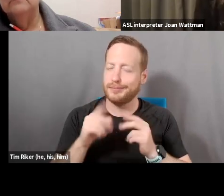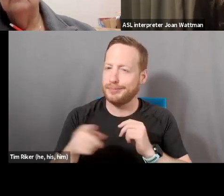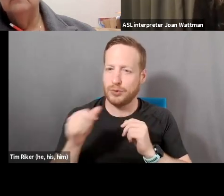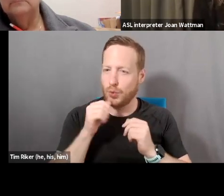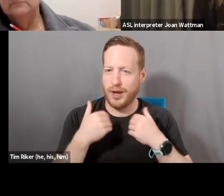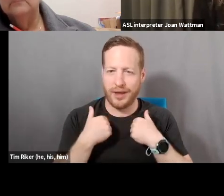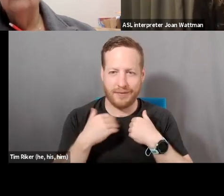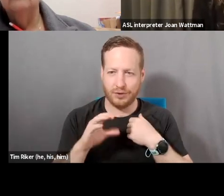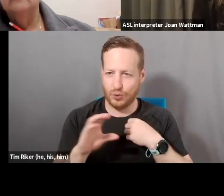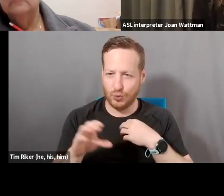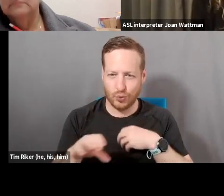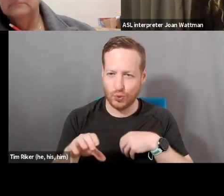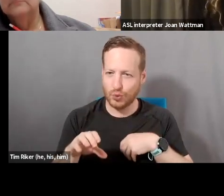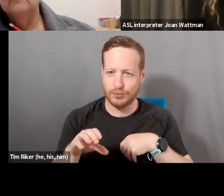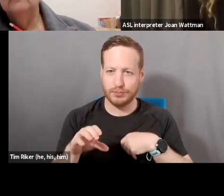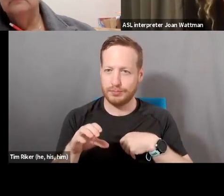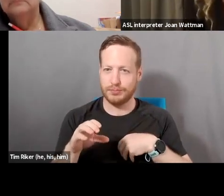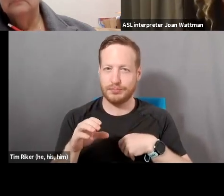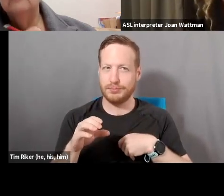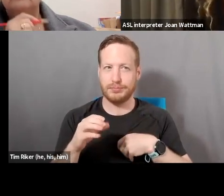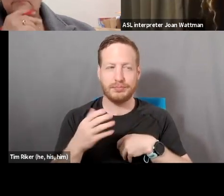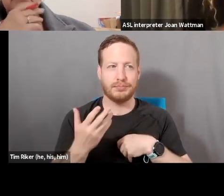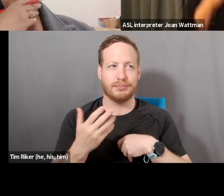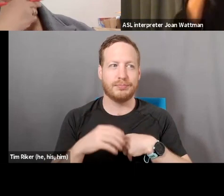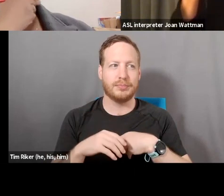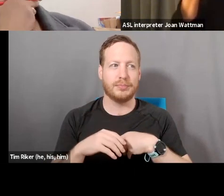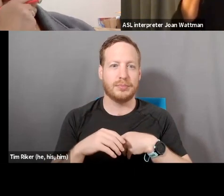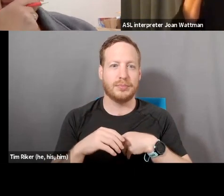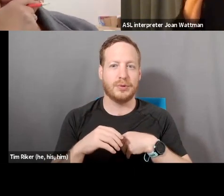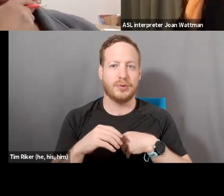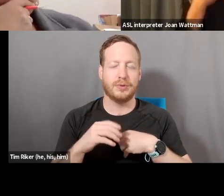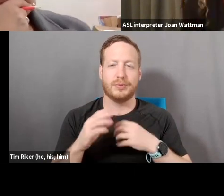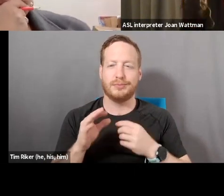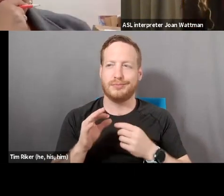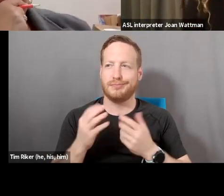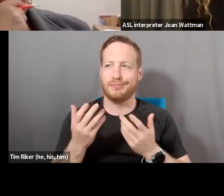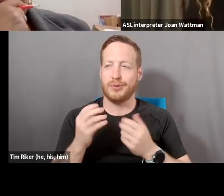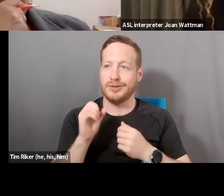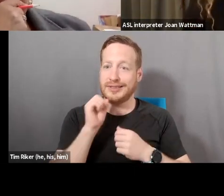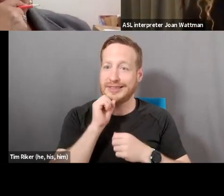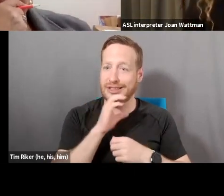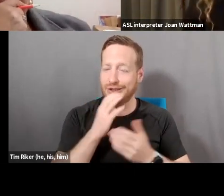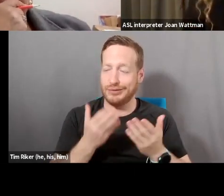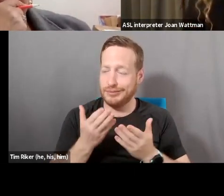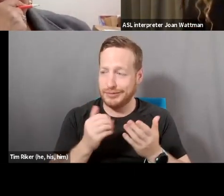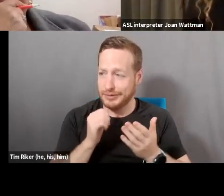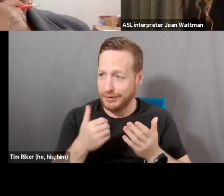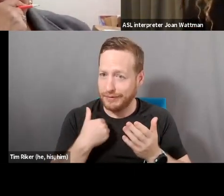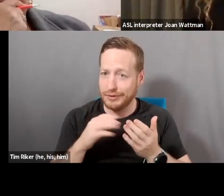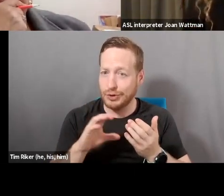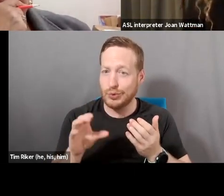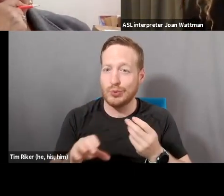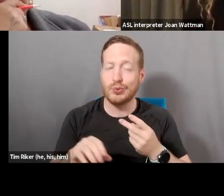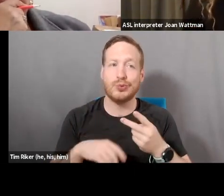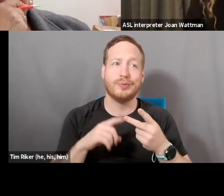might feel excluded. There's going to be people who don't have Zoom or don't have internet connectivity. And